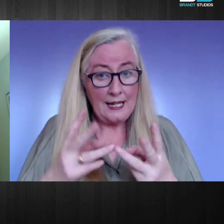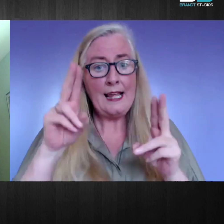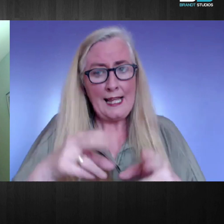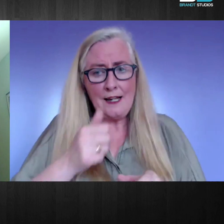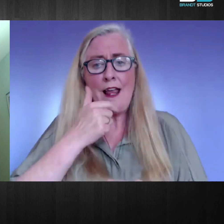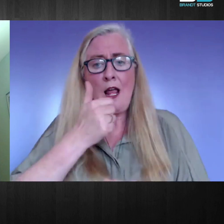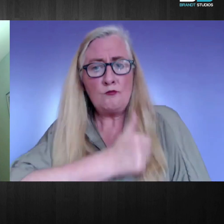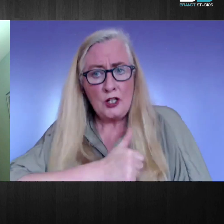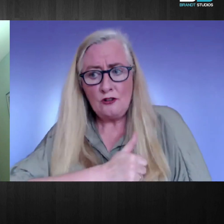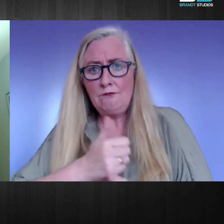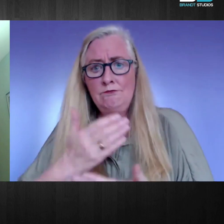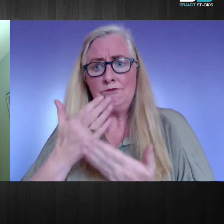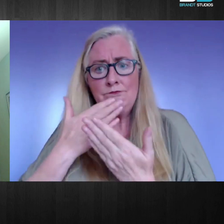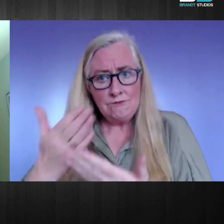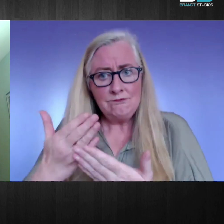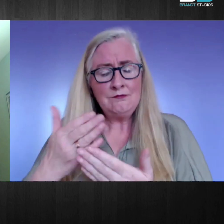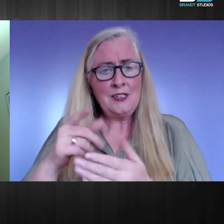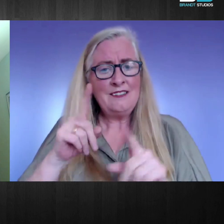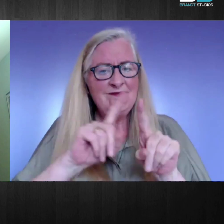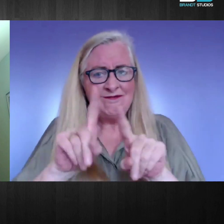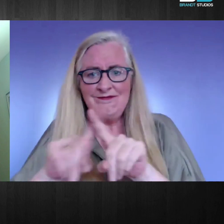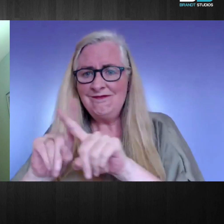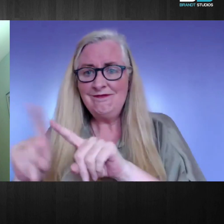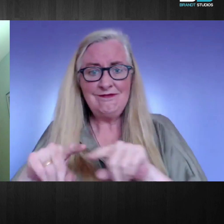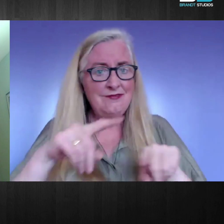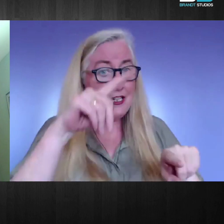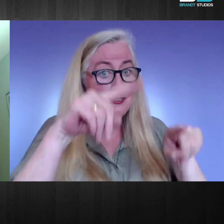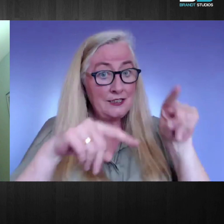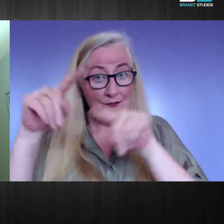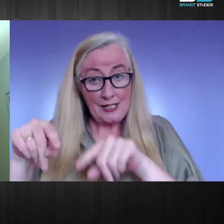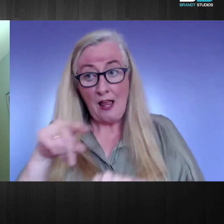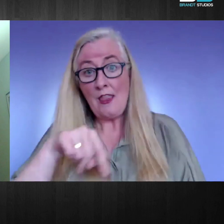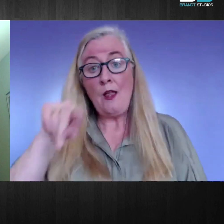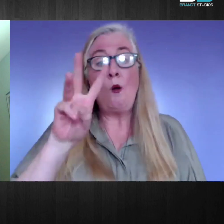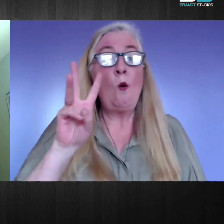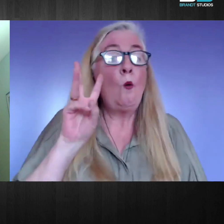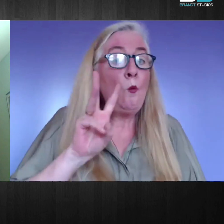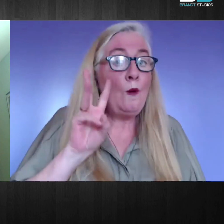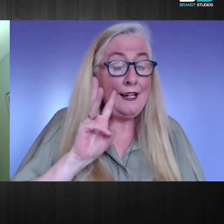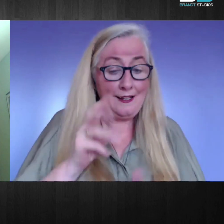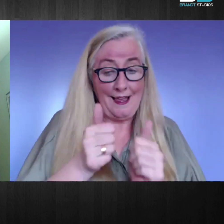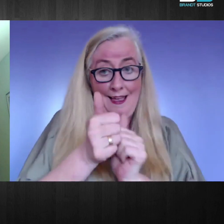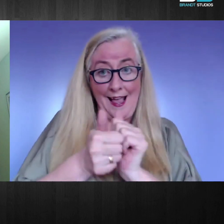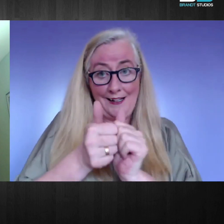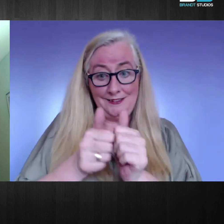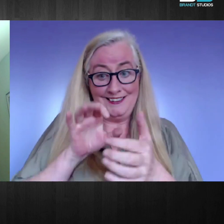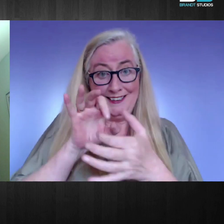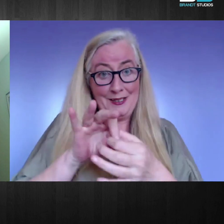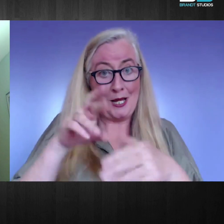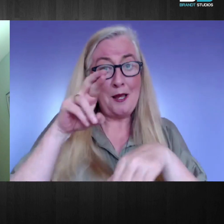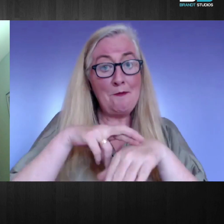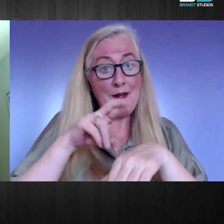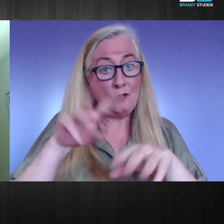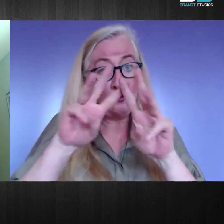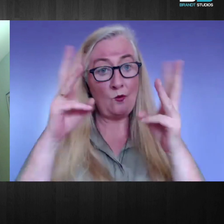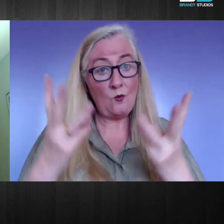of diversity, and willing to take action towards a better world. So I suppose on the basis of the evidence that